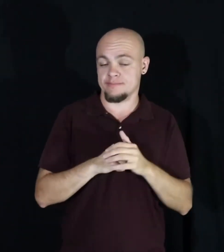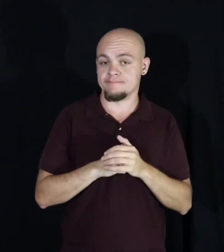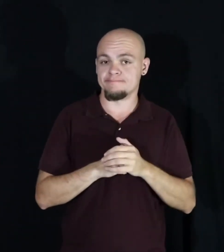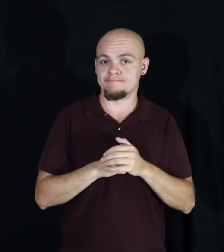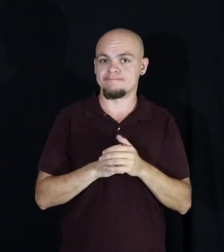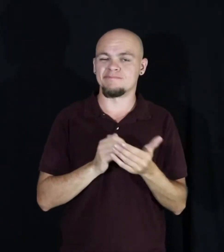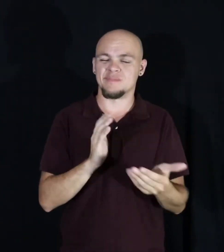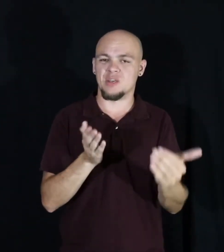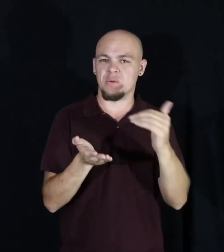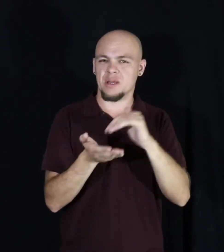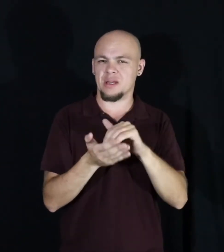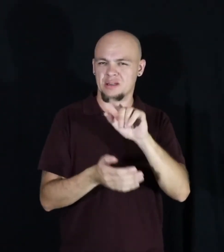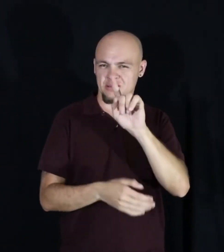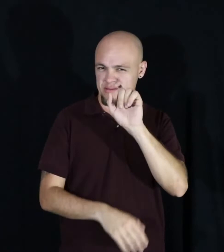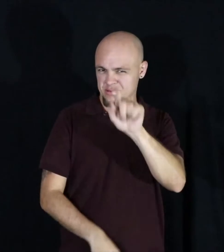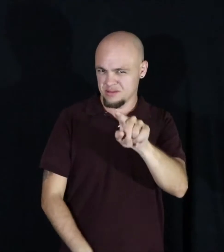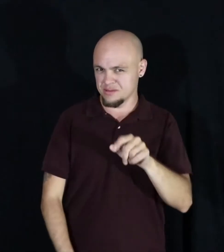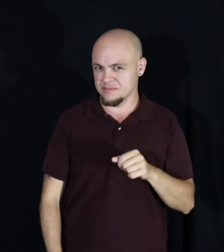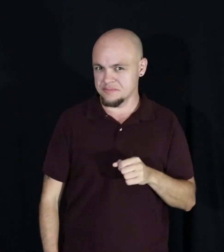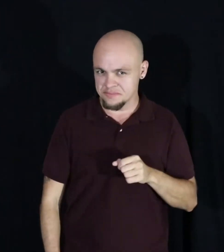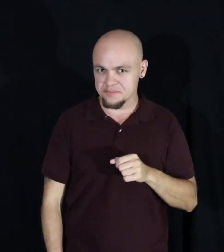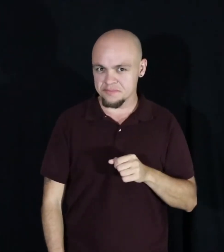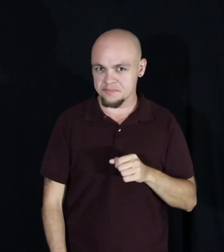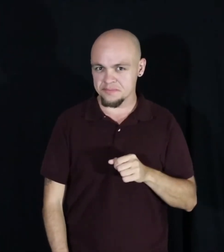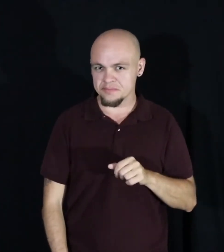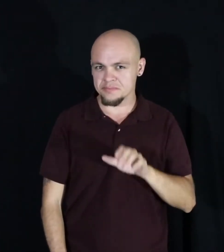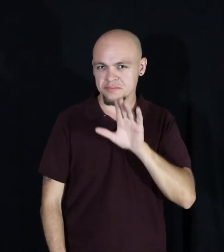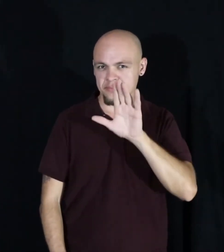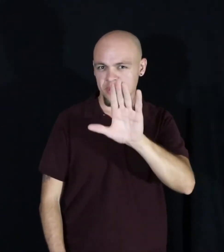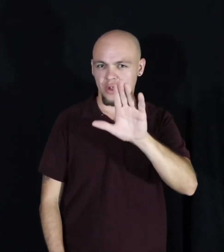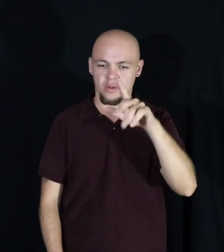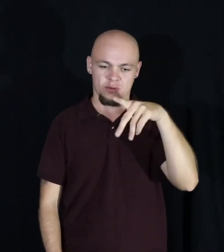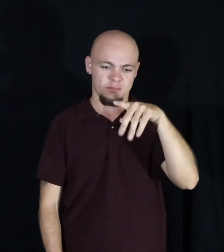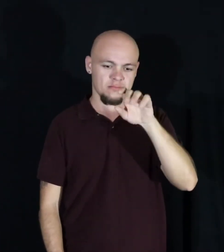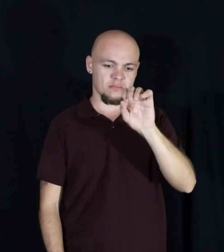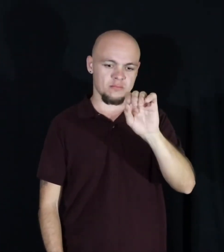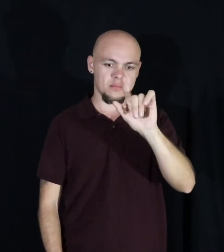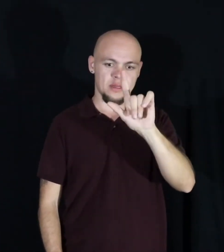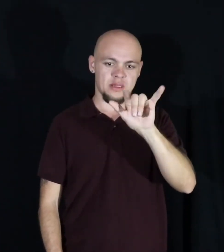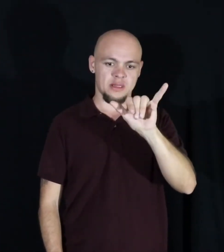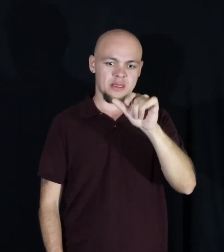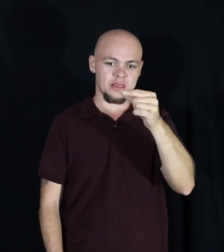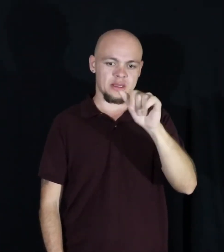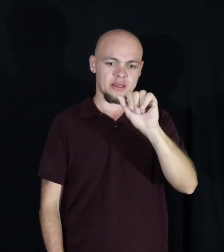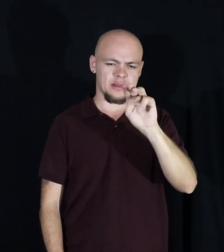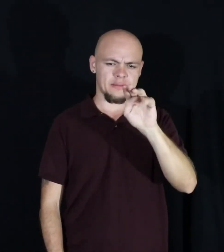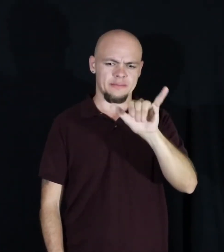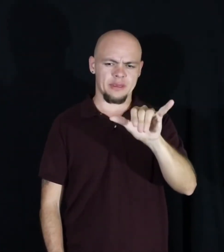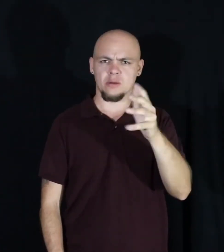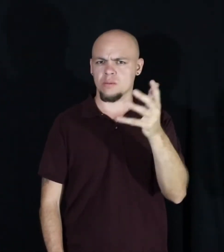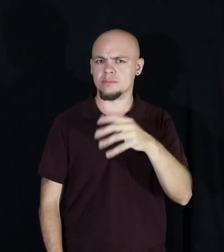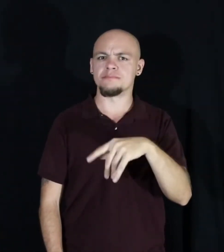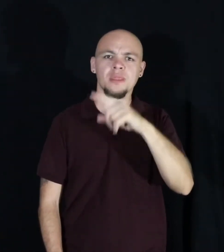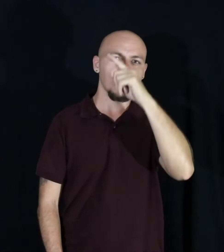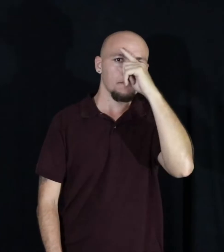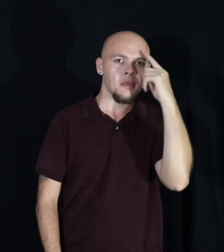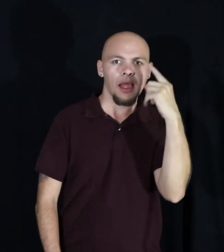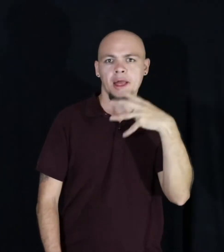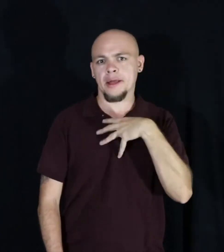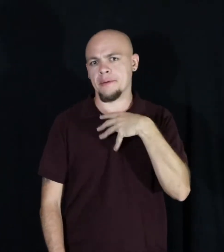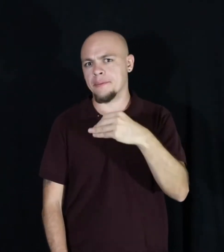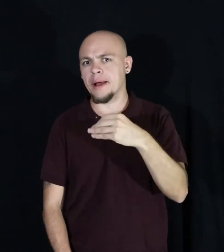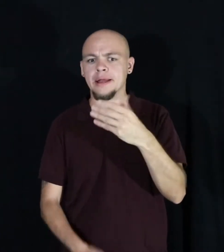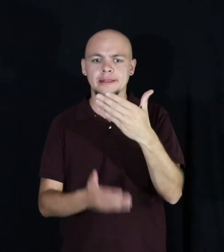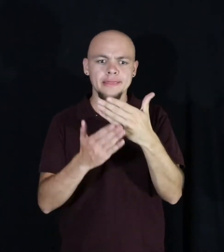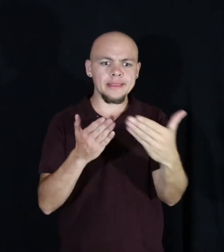So again, I ask you, what is your polygamy? What are the black and white absolutes that you hold